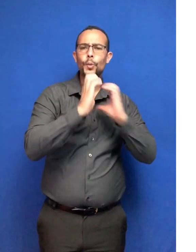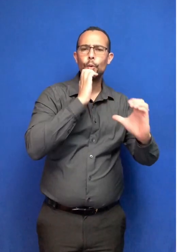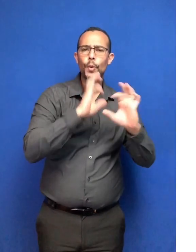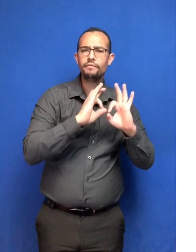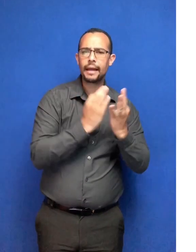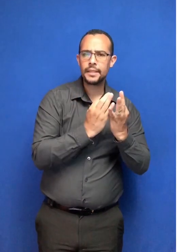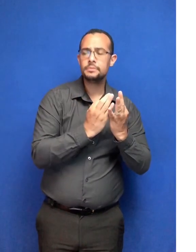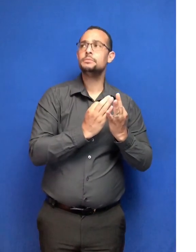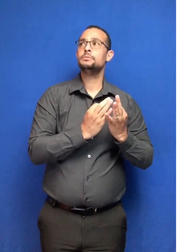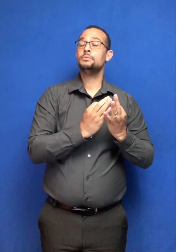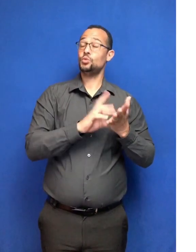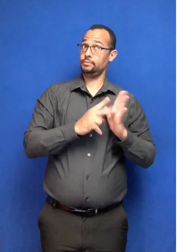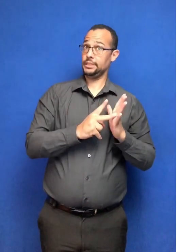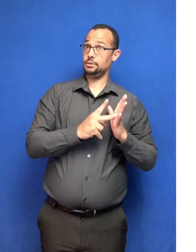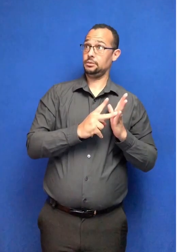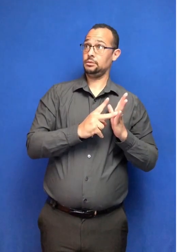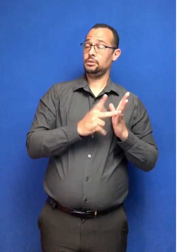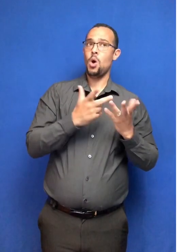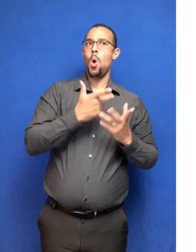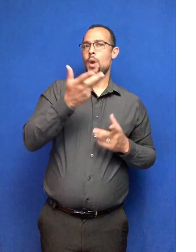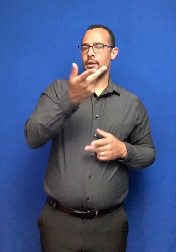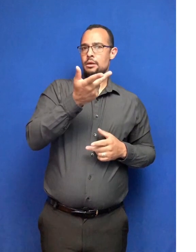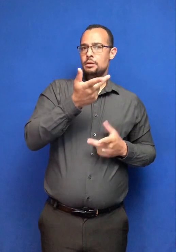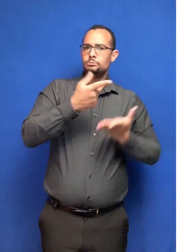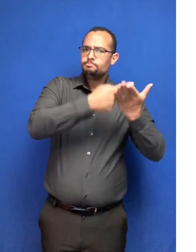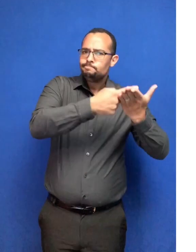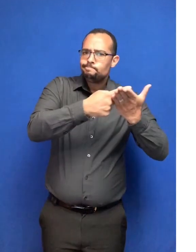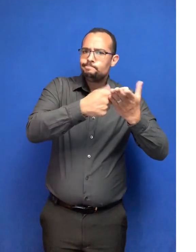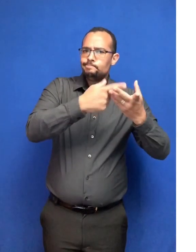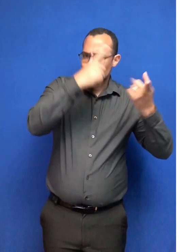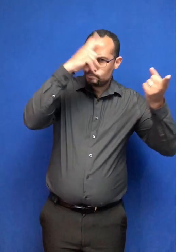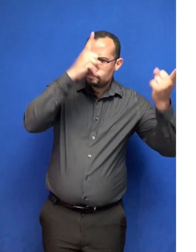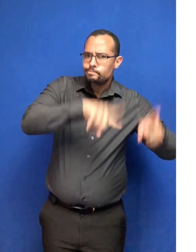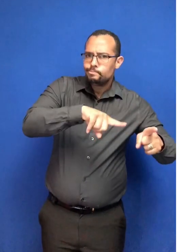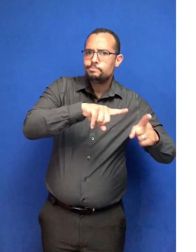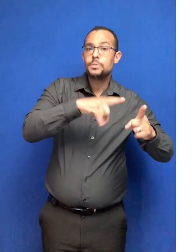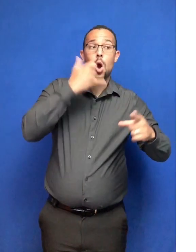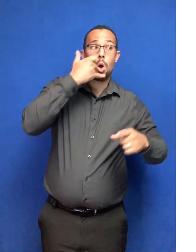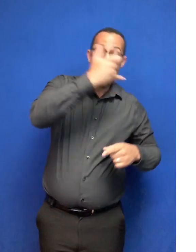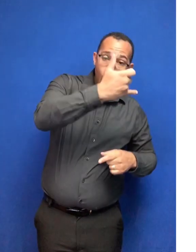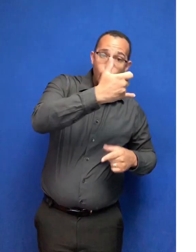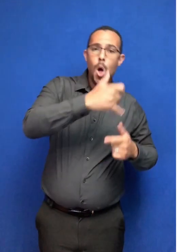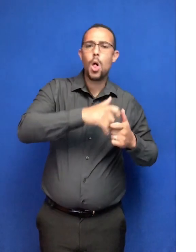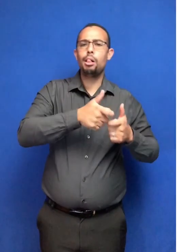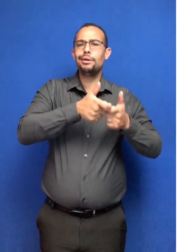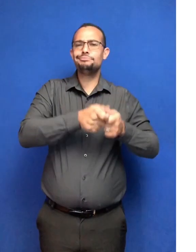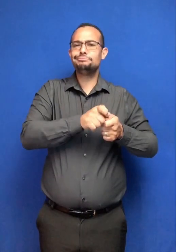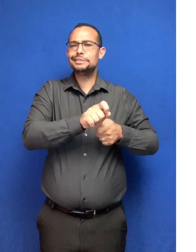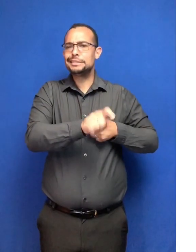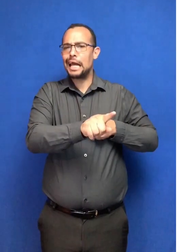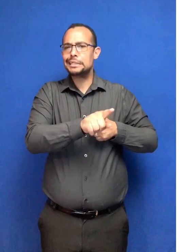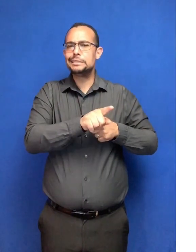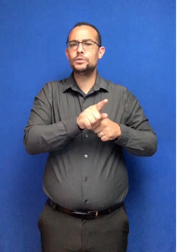So that means plan if you're going to call, text, email, or use social media to keep communication open. Phone lines are